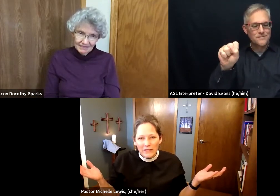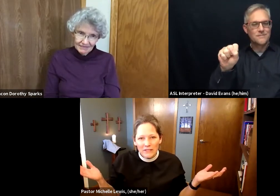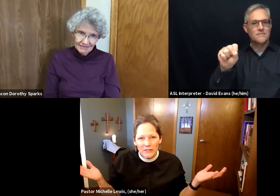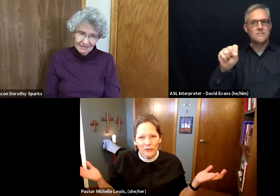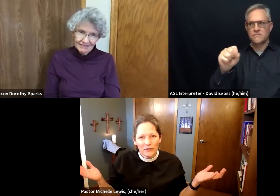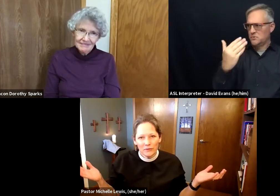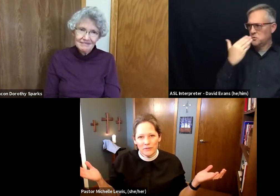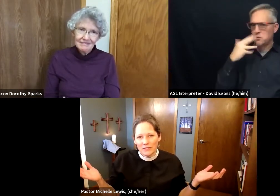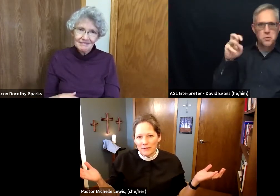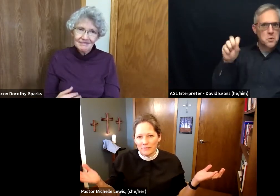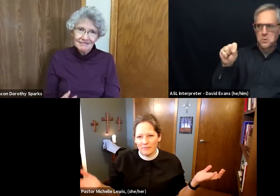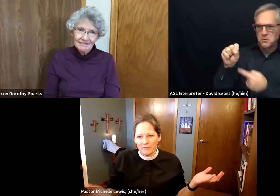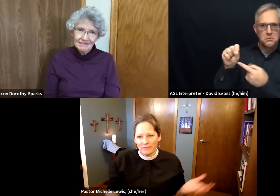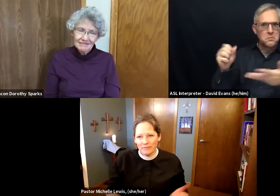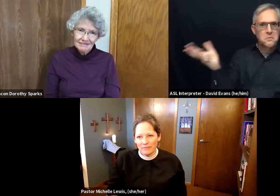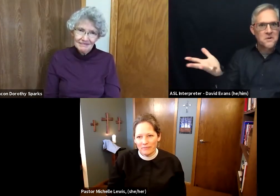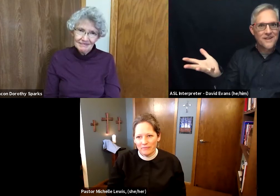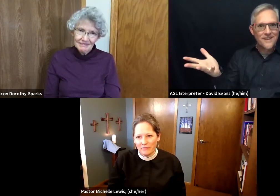What is the good news?